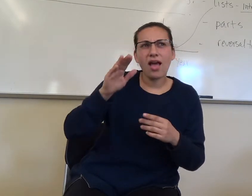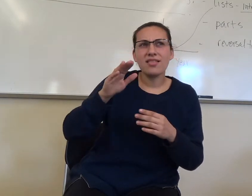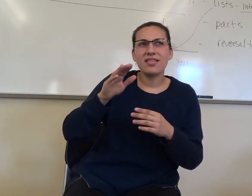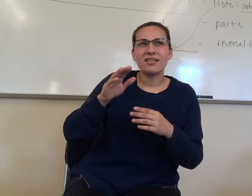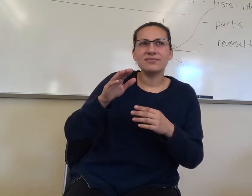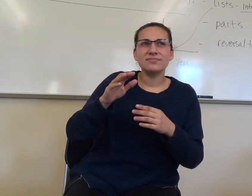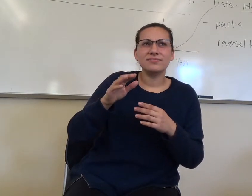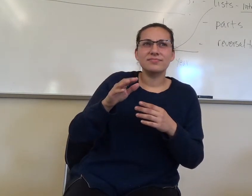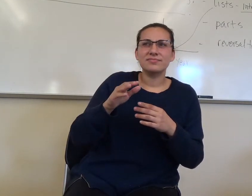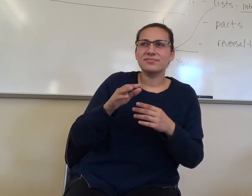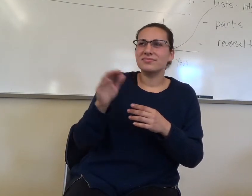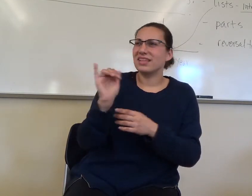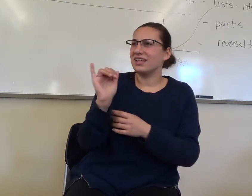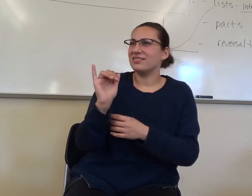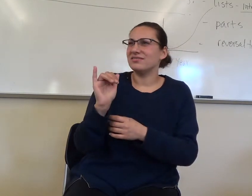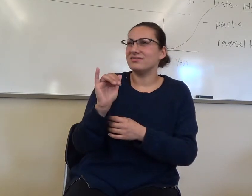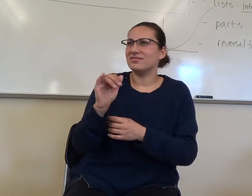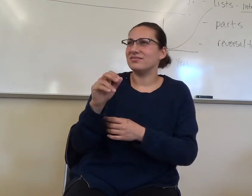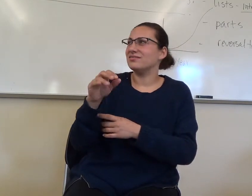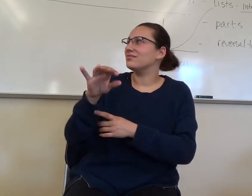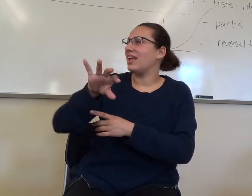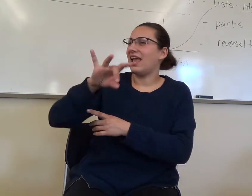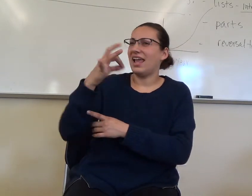this 67. I would call this mid